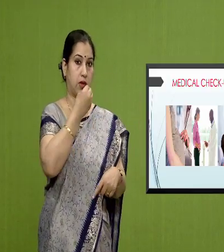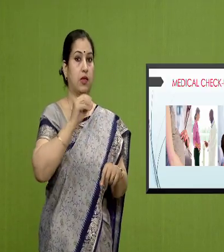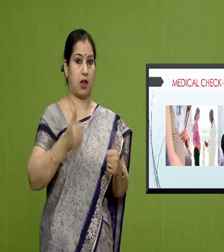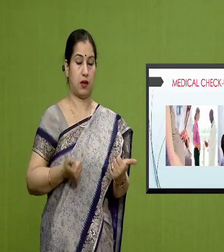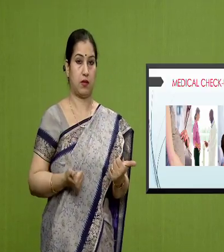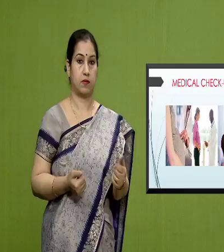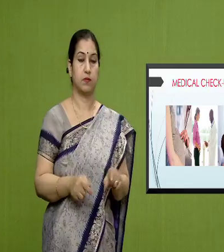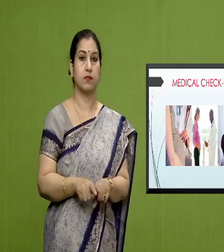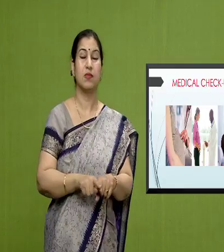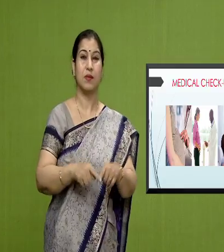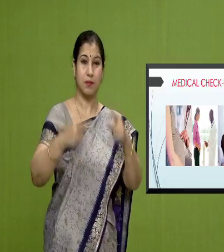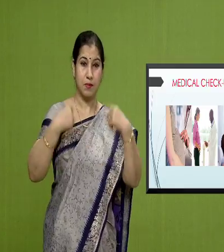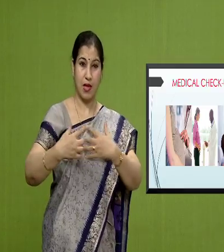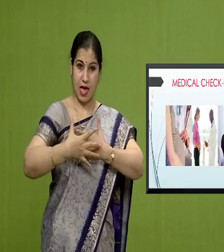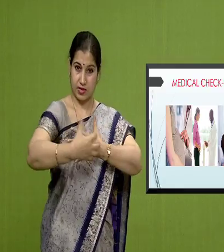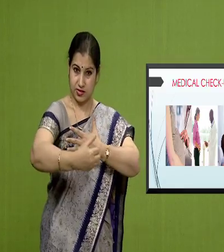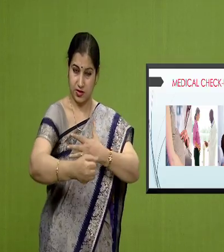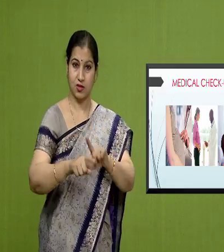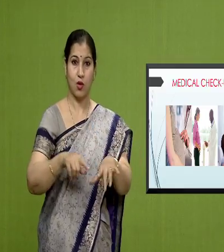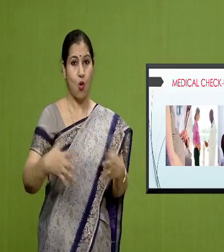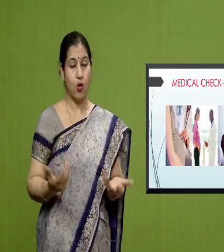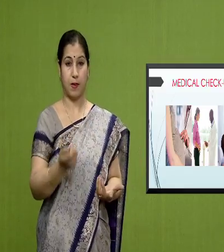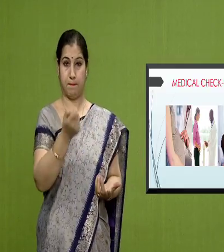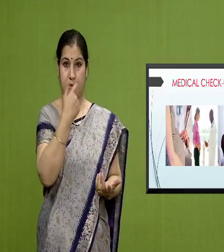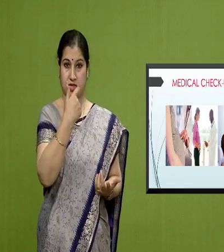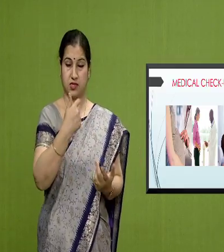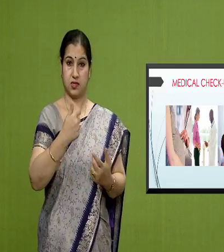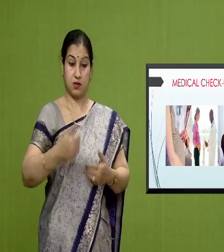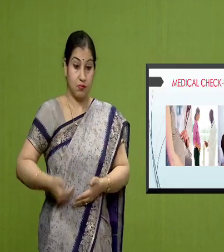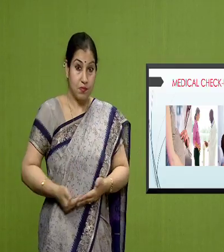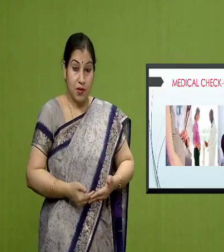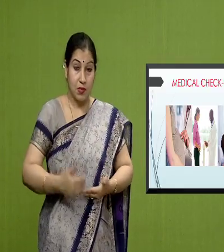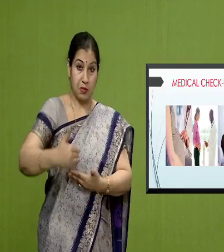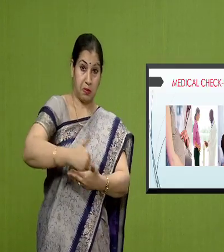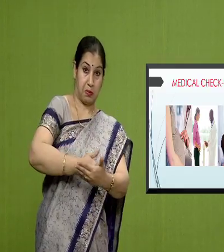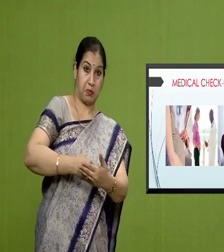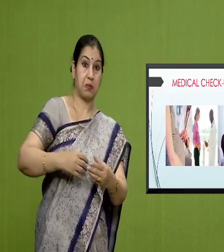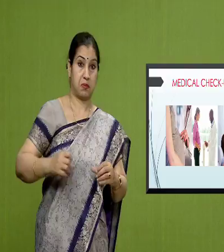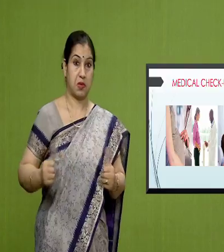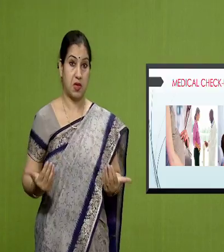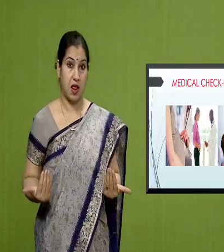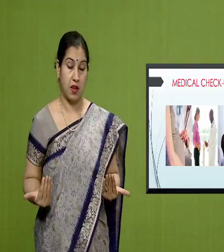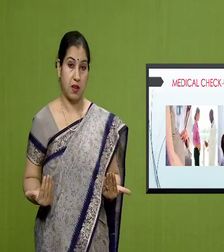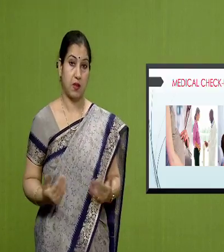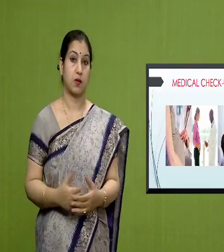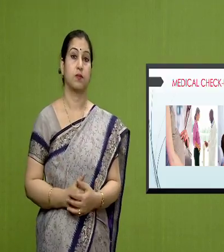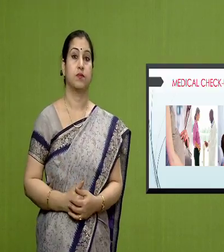Unnecessary X-rays or medicines can harm the growing fetus in her womb.